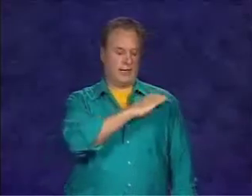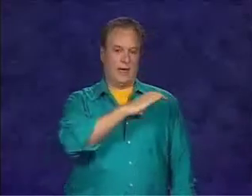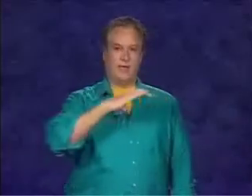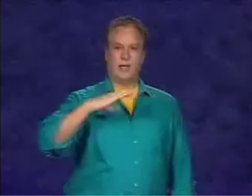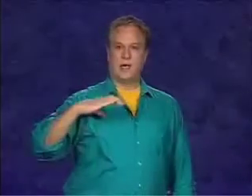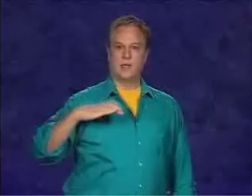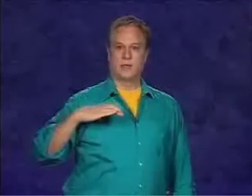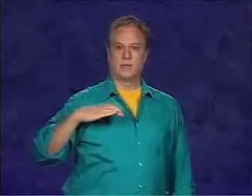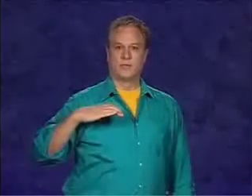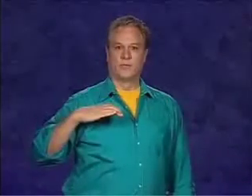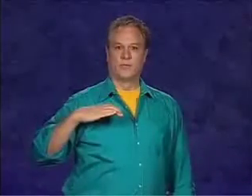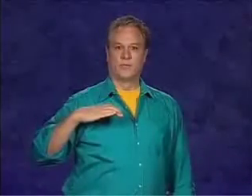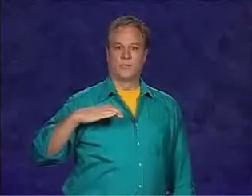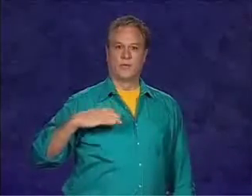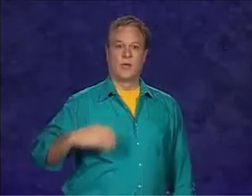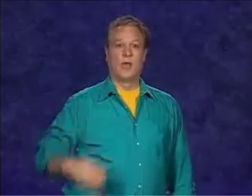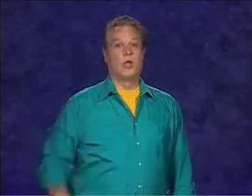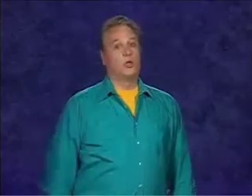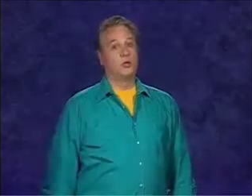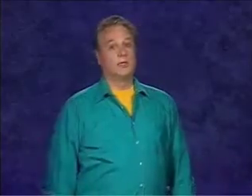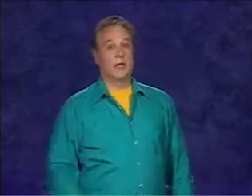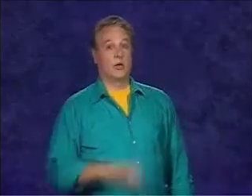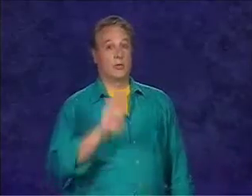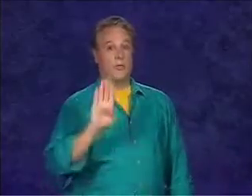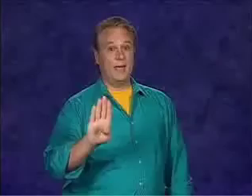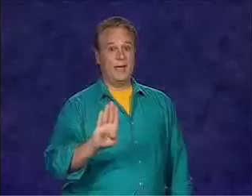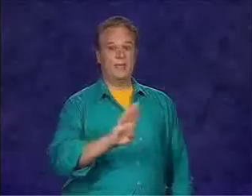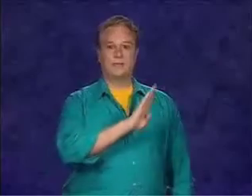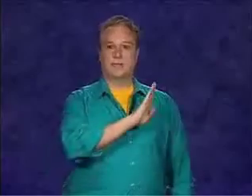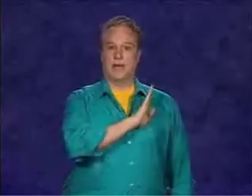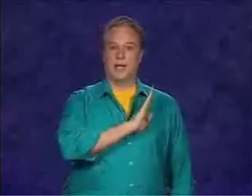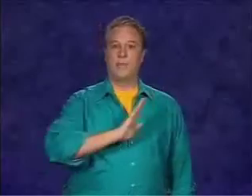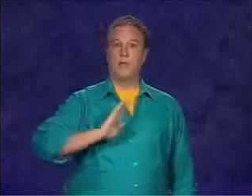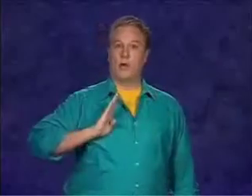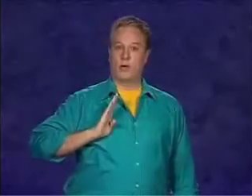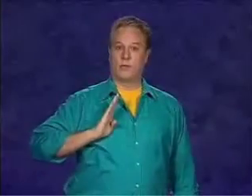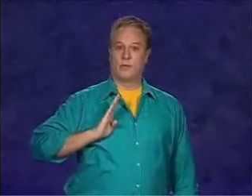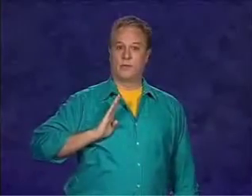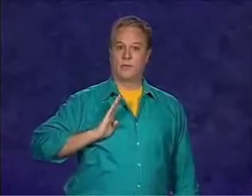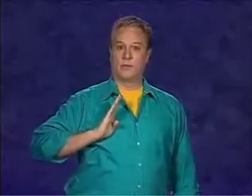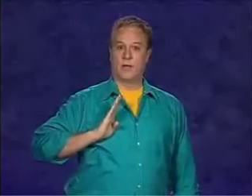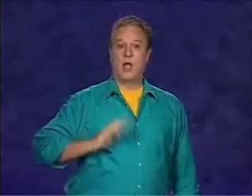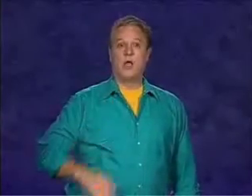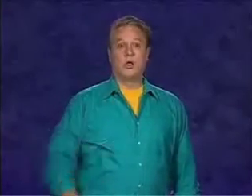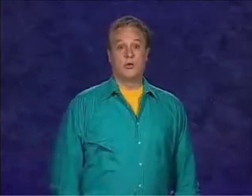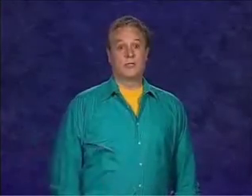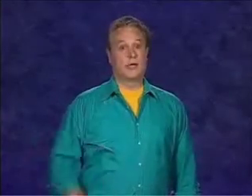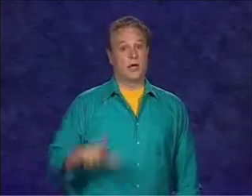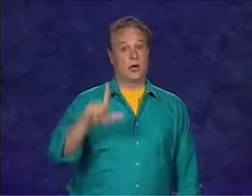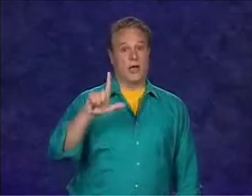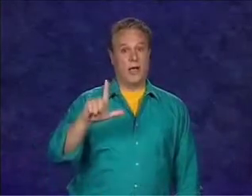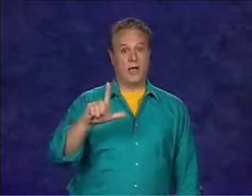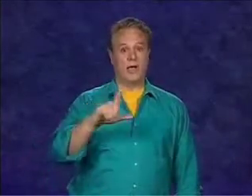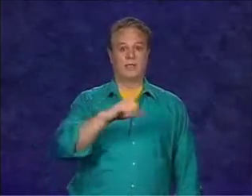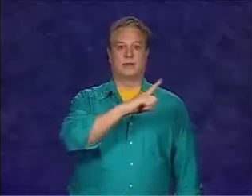sign Congress. Use the letter B to sign Board. Use the letter L to